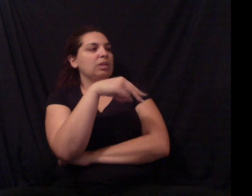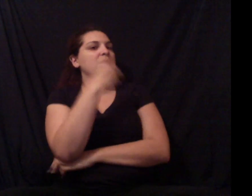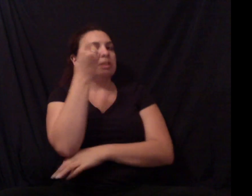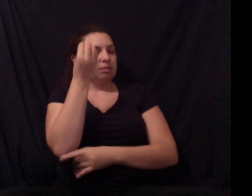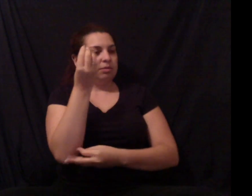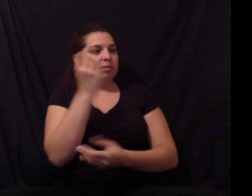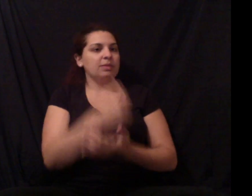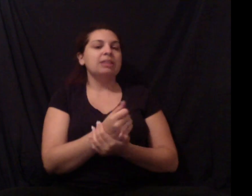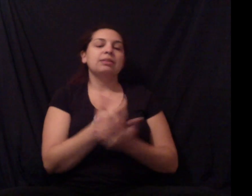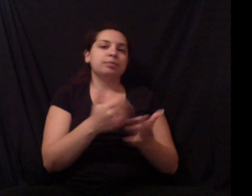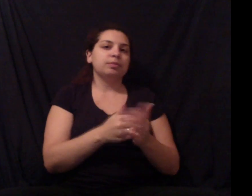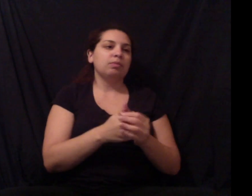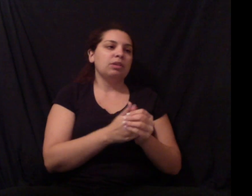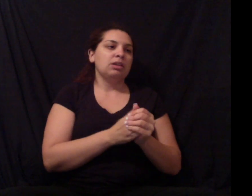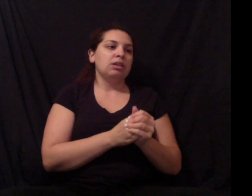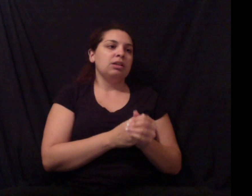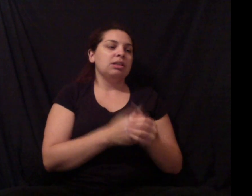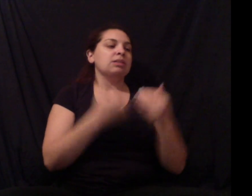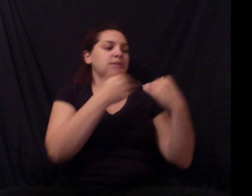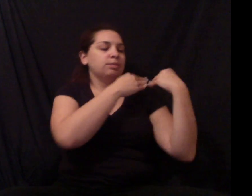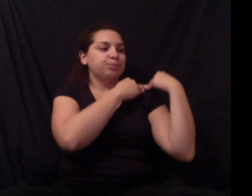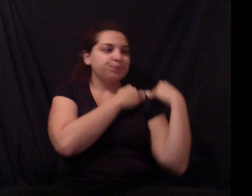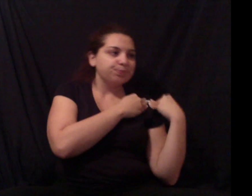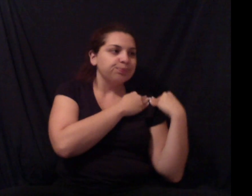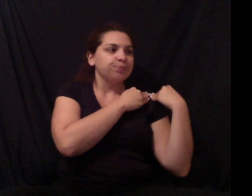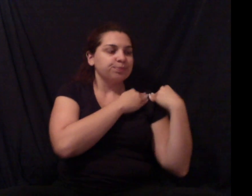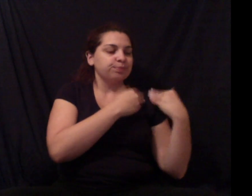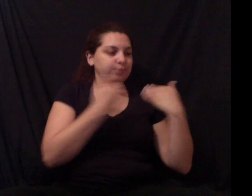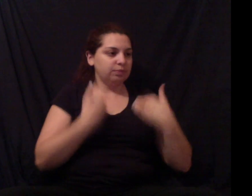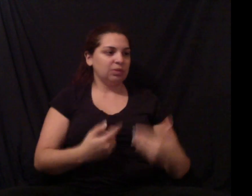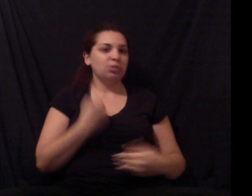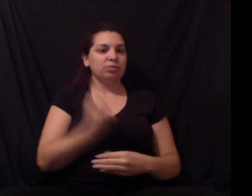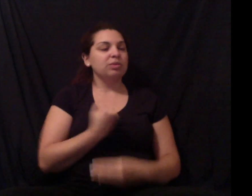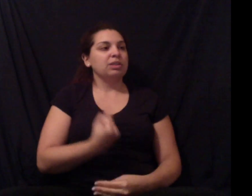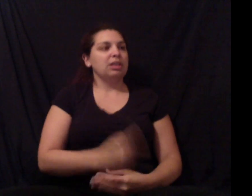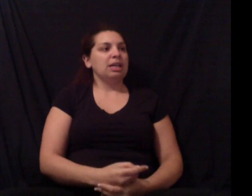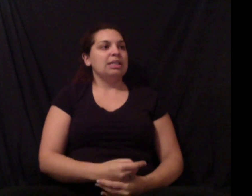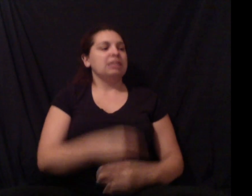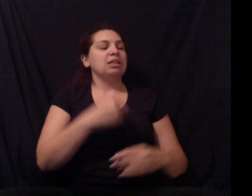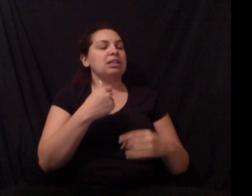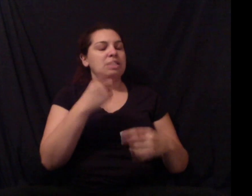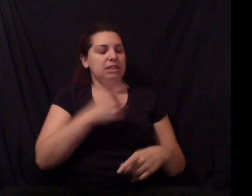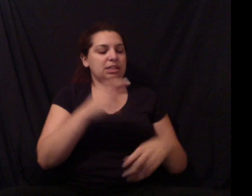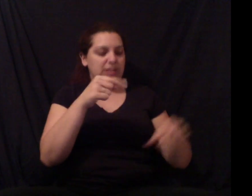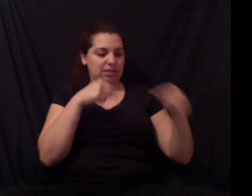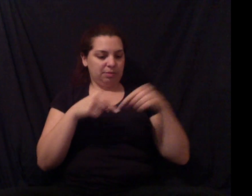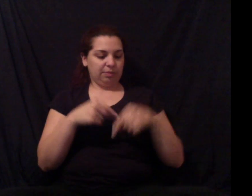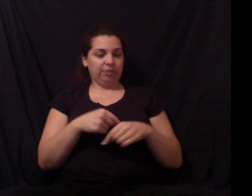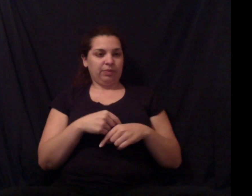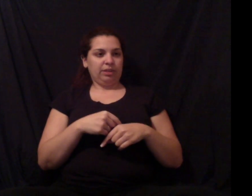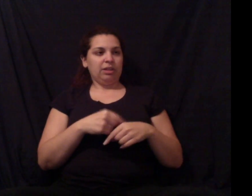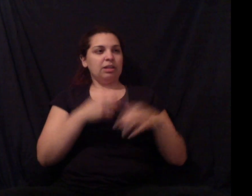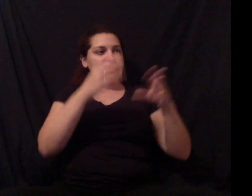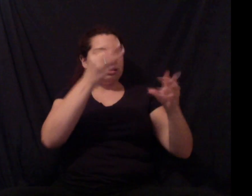again, this all being on me, I kind of needed to like step back, gather my